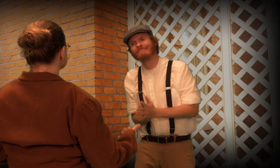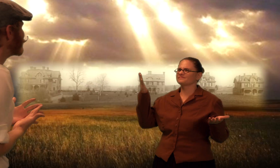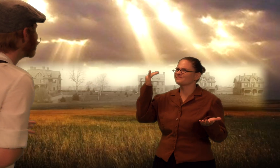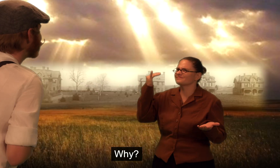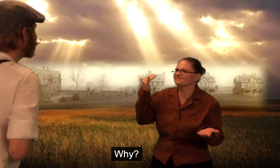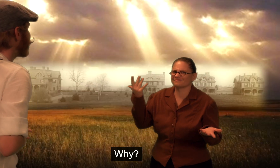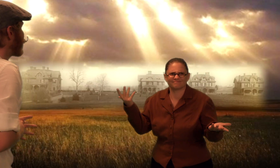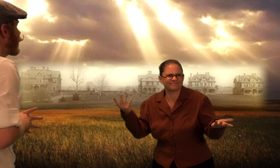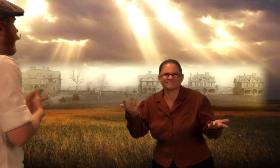Why?